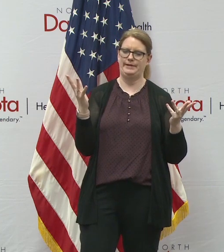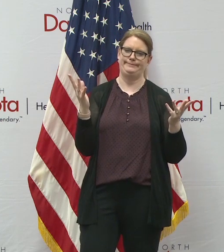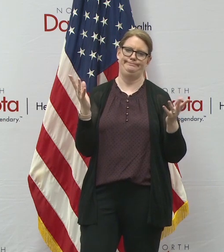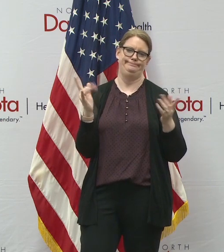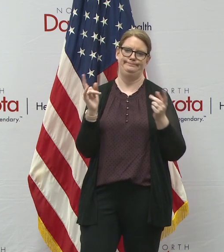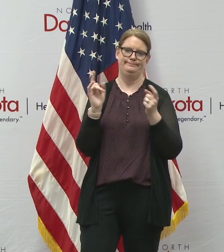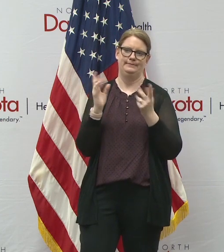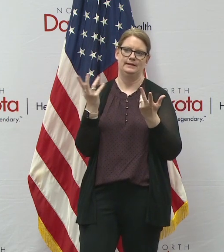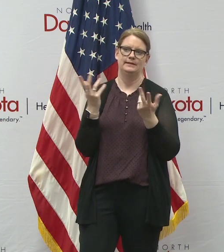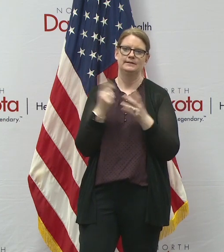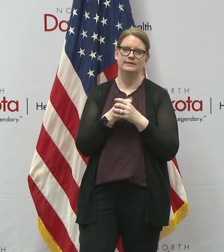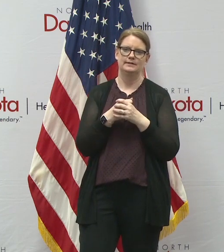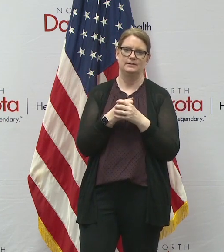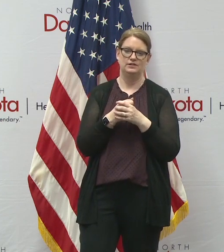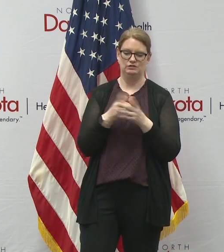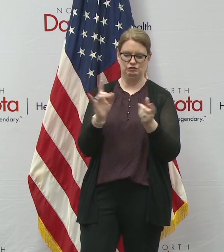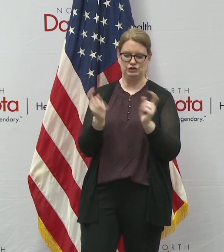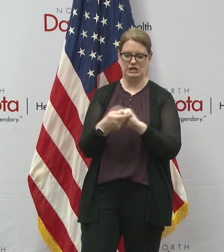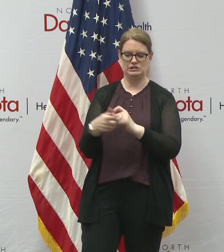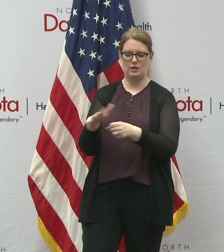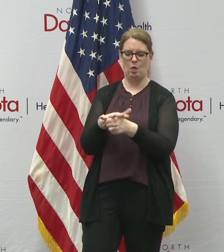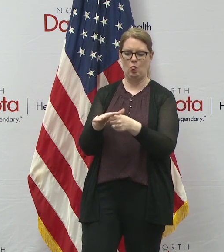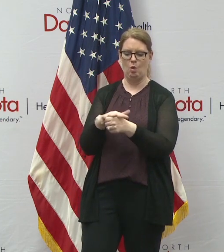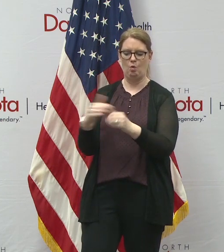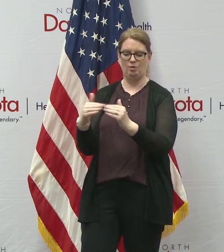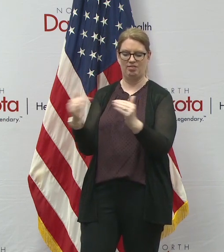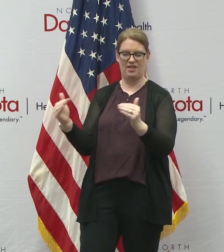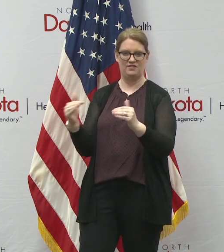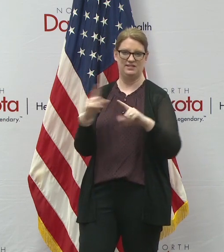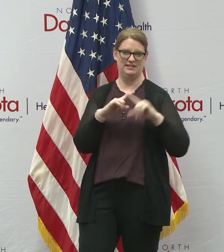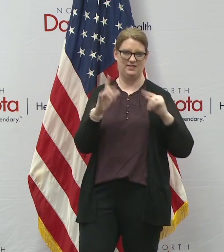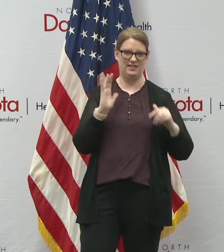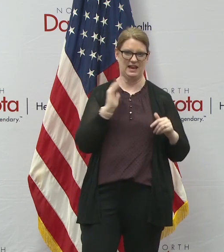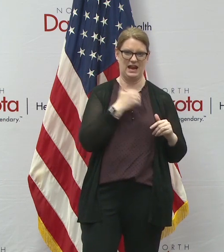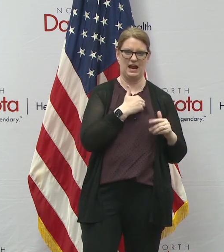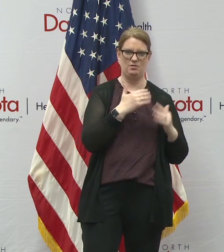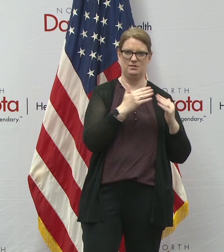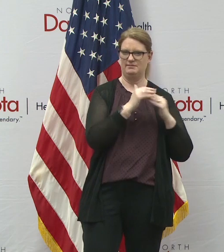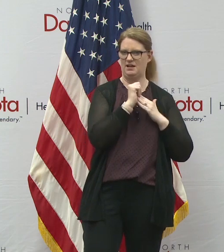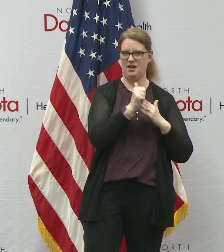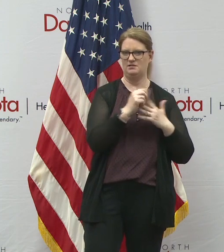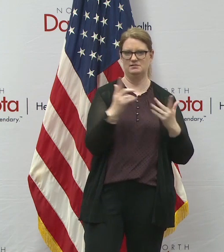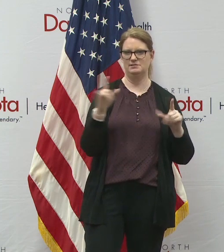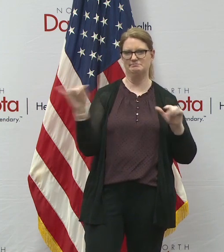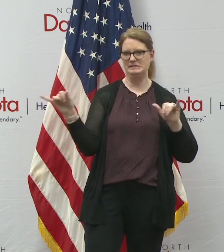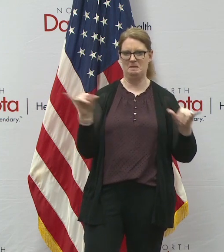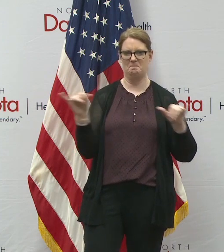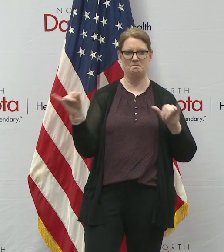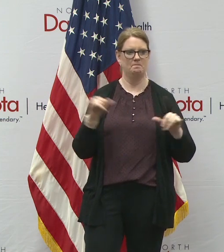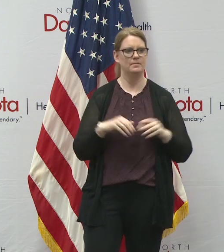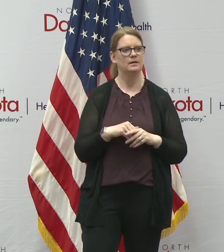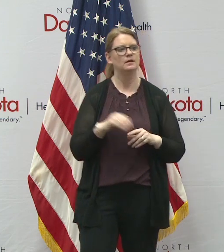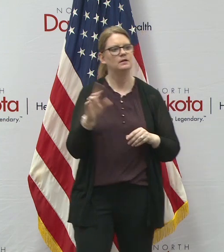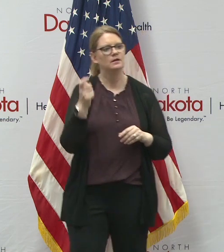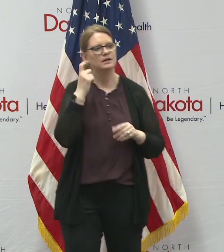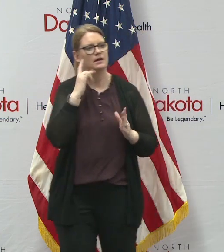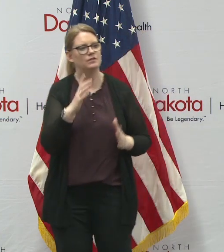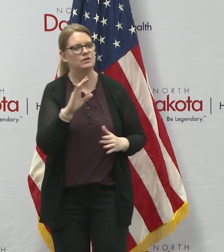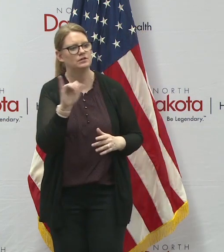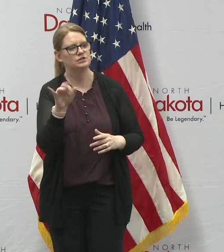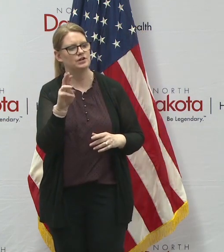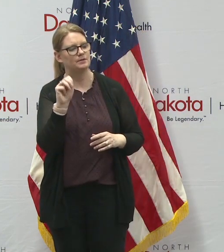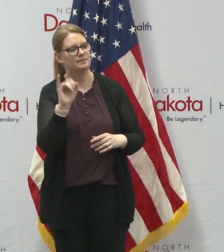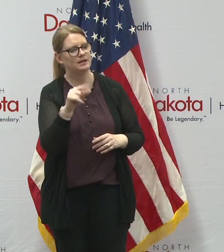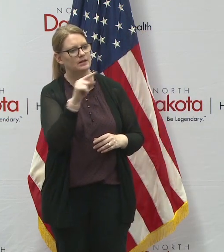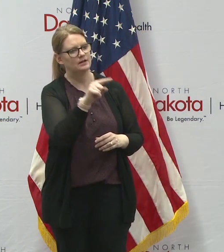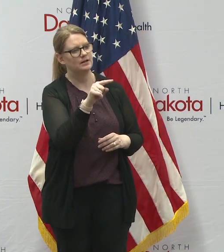change given at the local level that's different than what the guidance that we've been providing here at the state level. Governor, I think this might be a